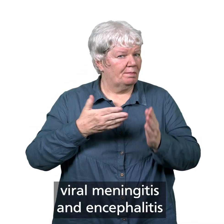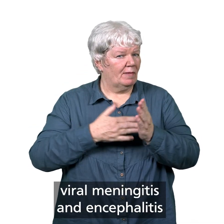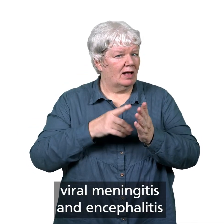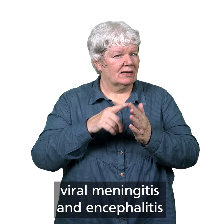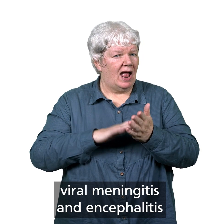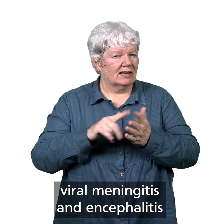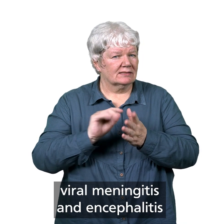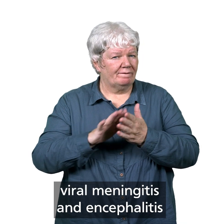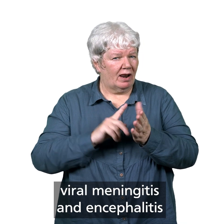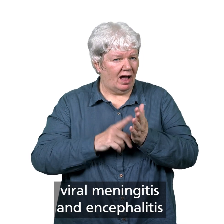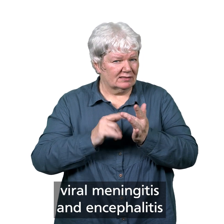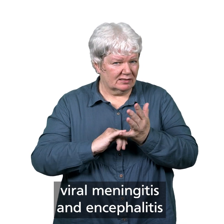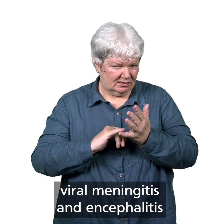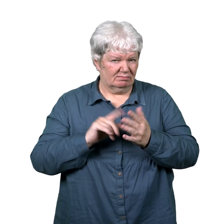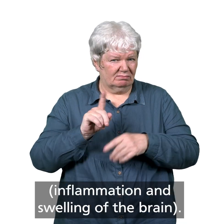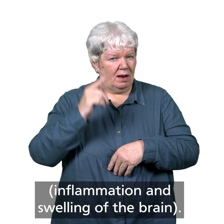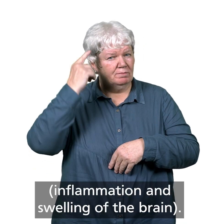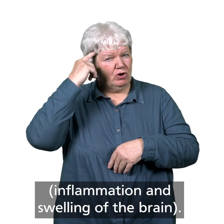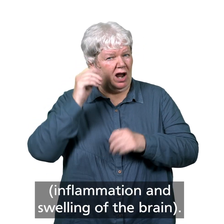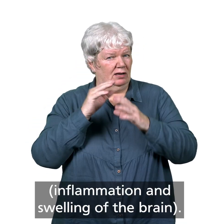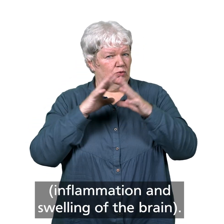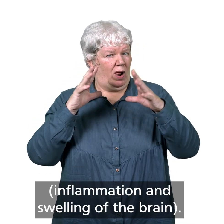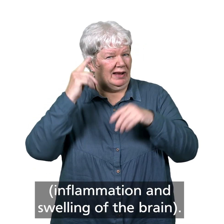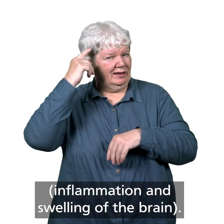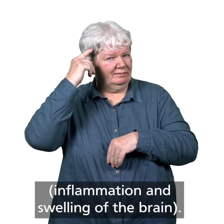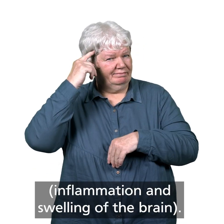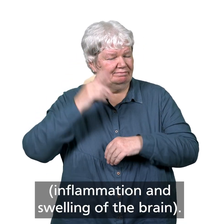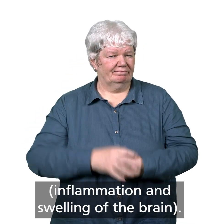meningitis, and encephalitis, inflammation and swelling of the brain.